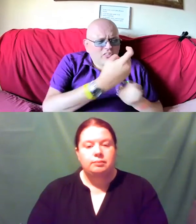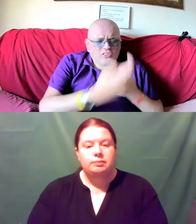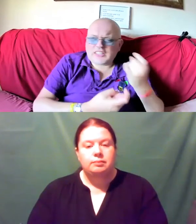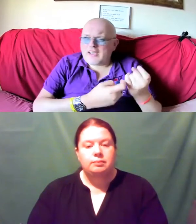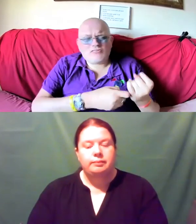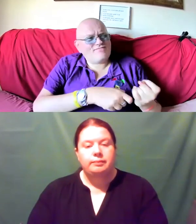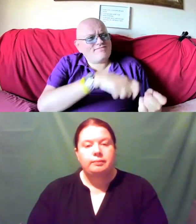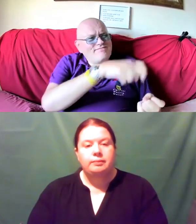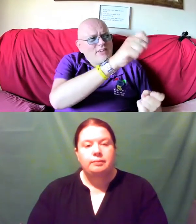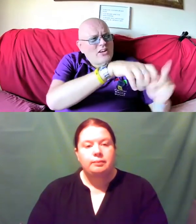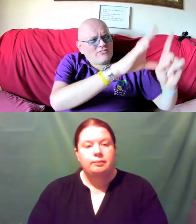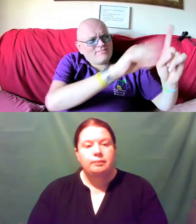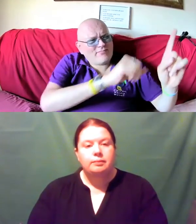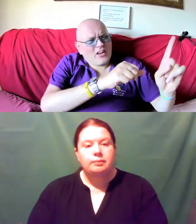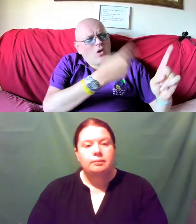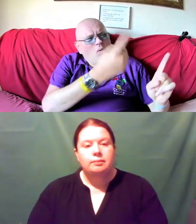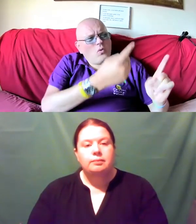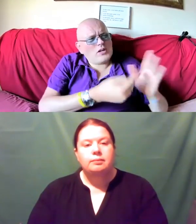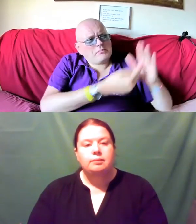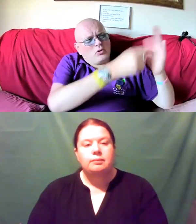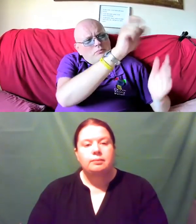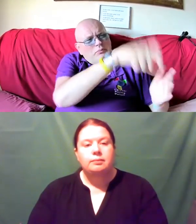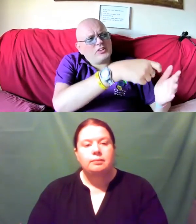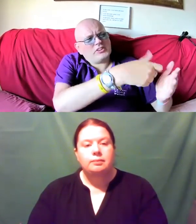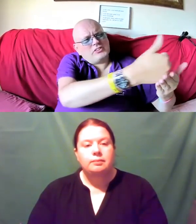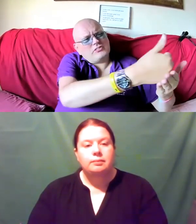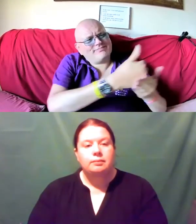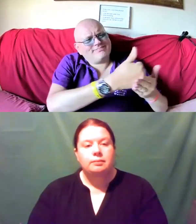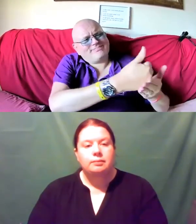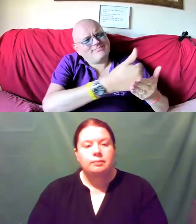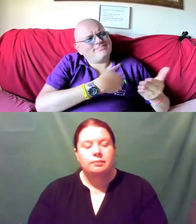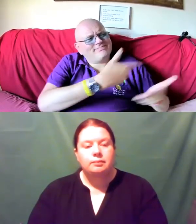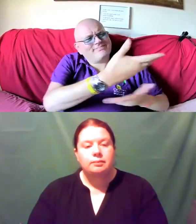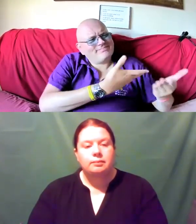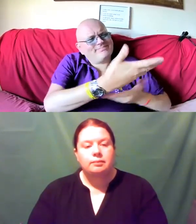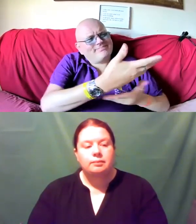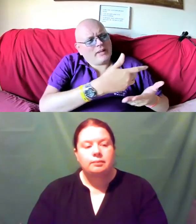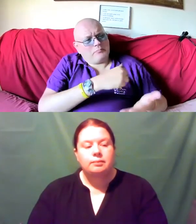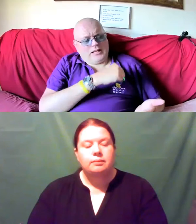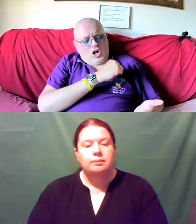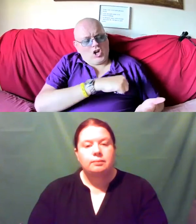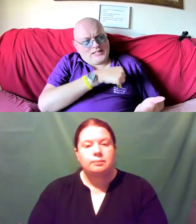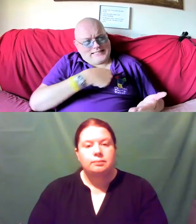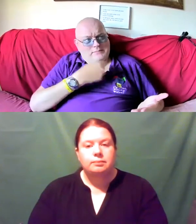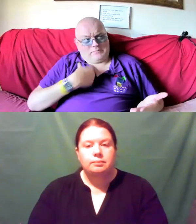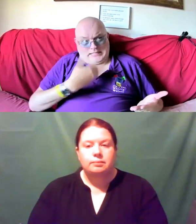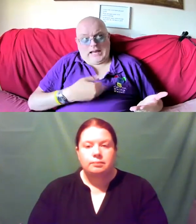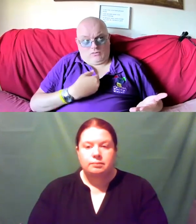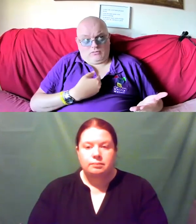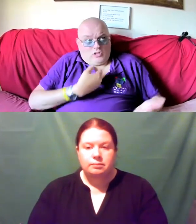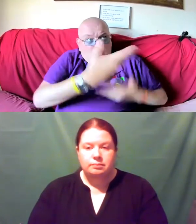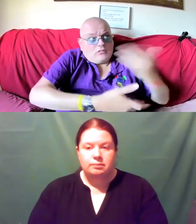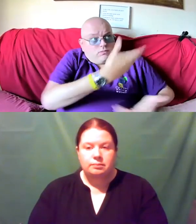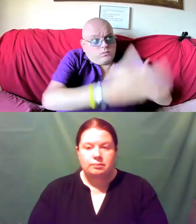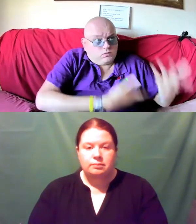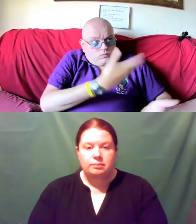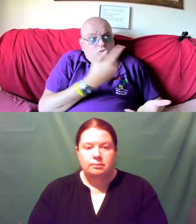you know, had to have at least one significant person in my life with whom I can talk honestly. And so